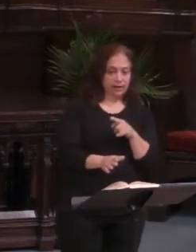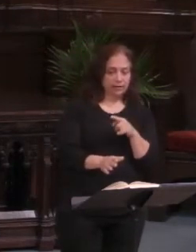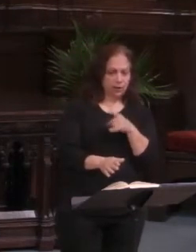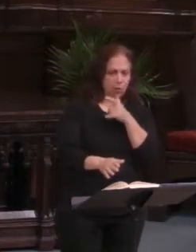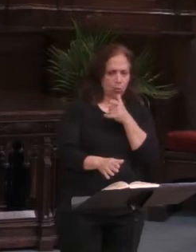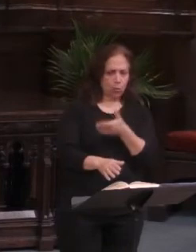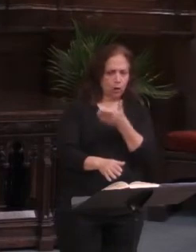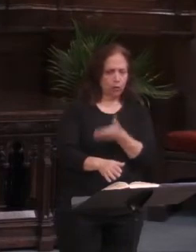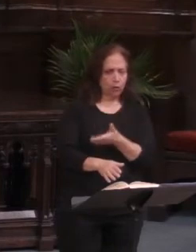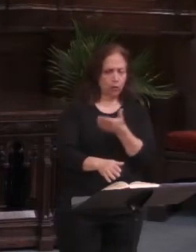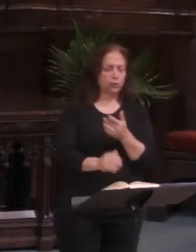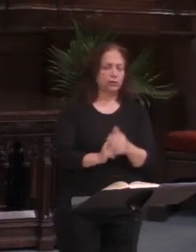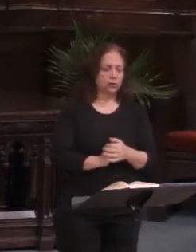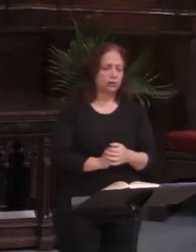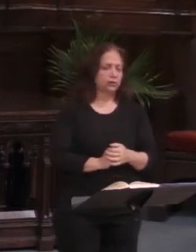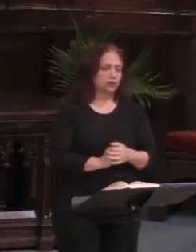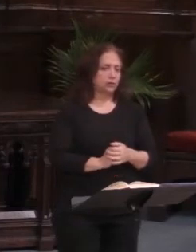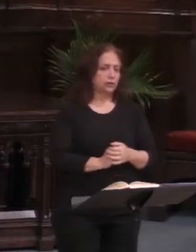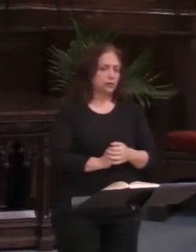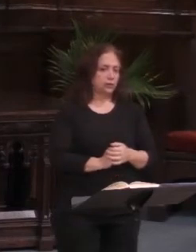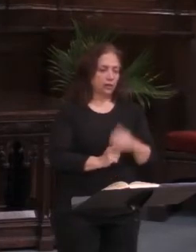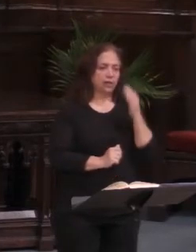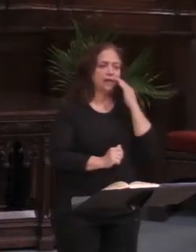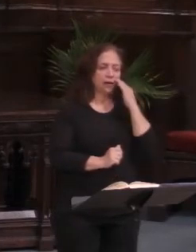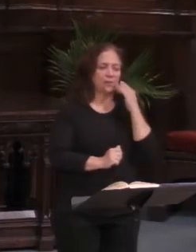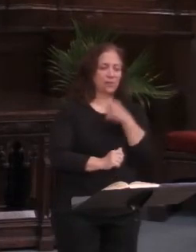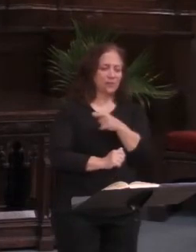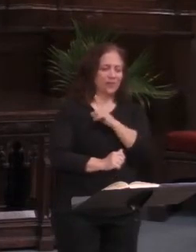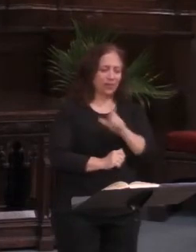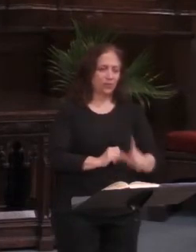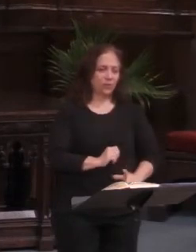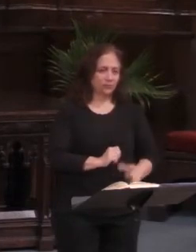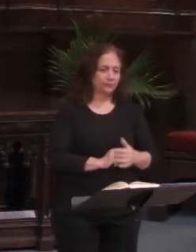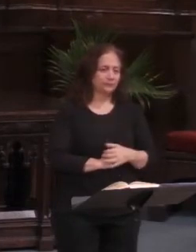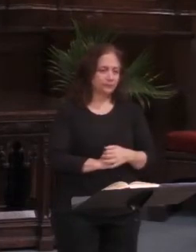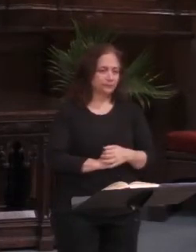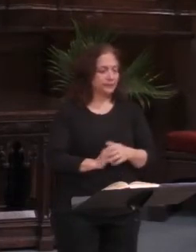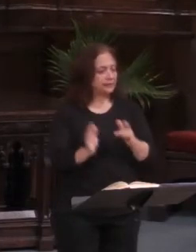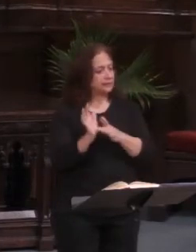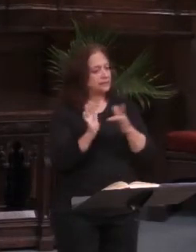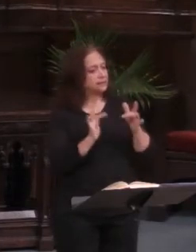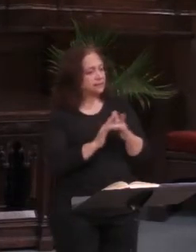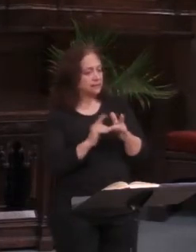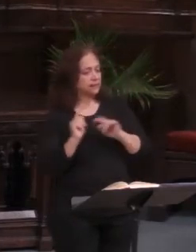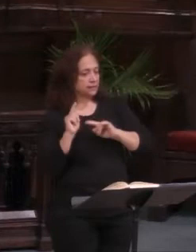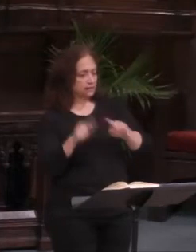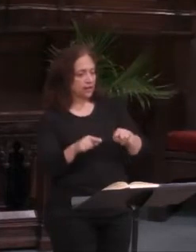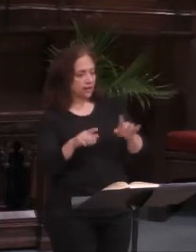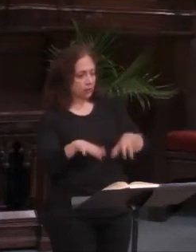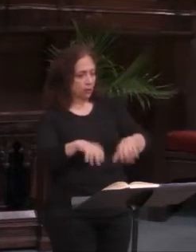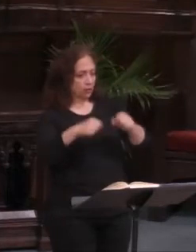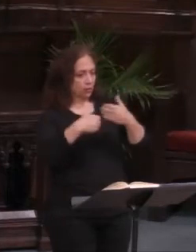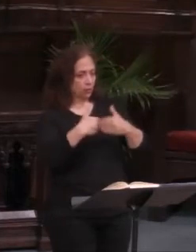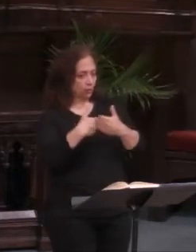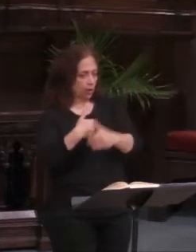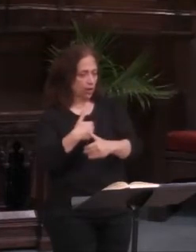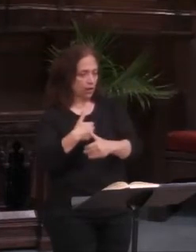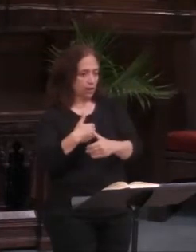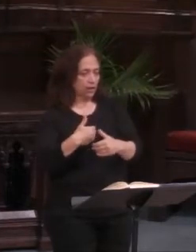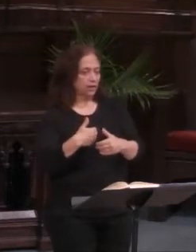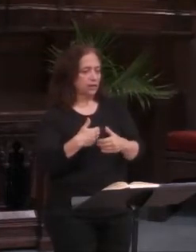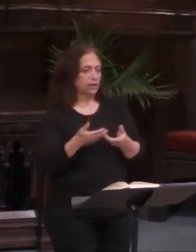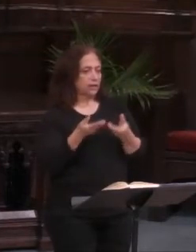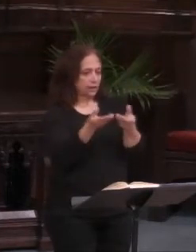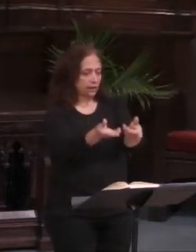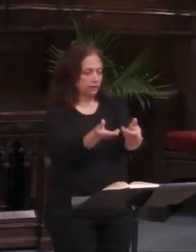"Who are you?" They knew it was the Lord. Jesus came and took the bread and gave